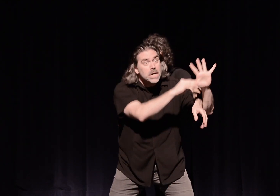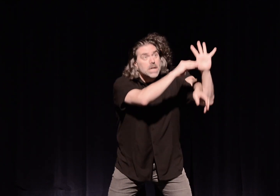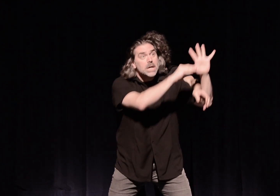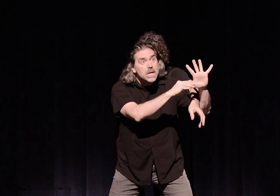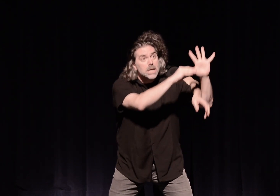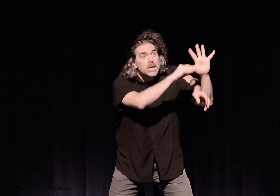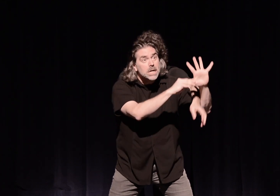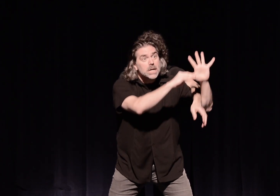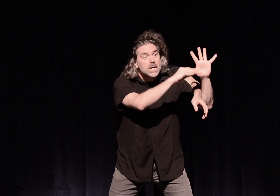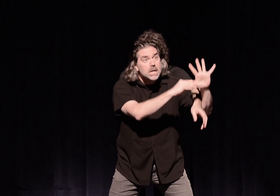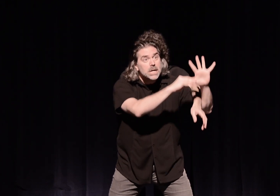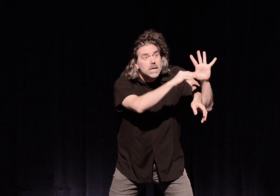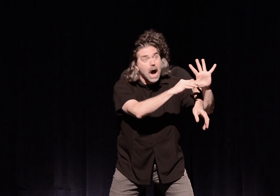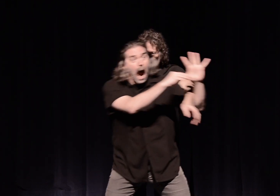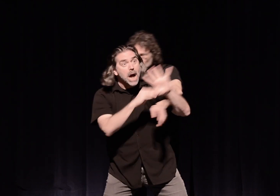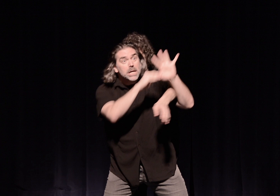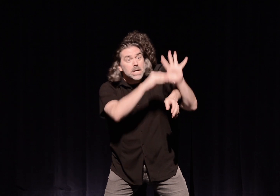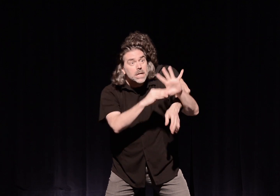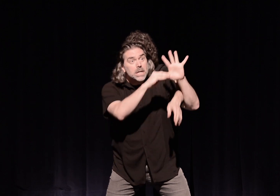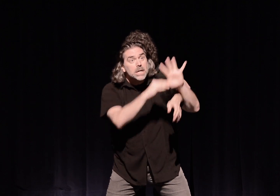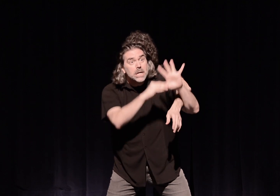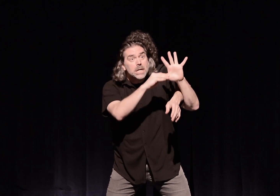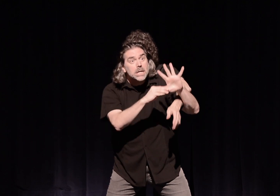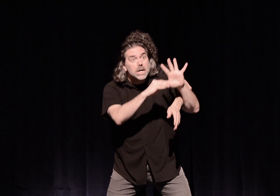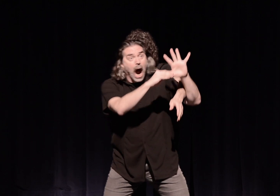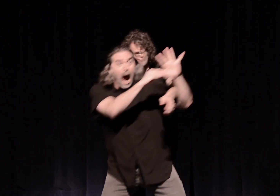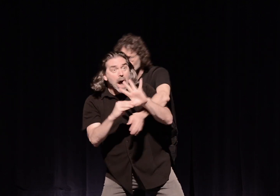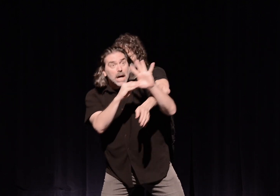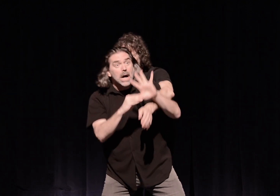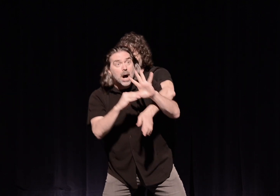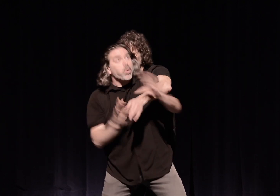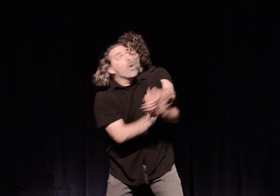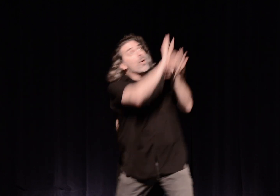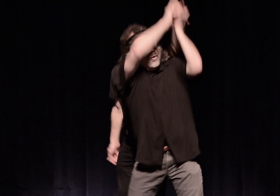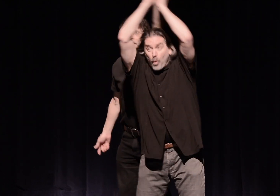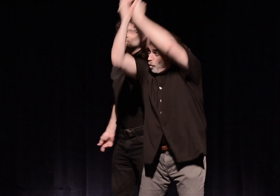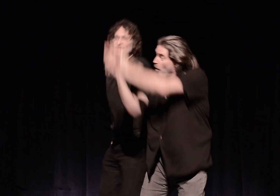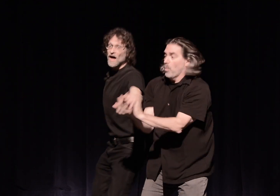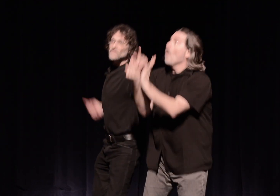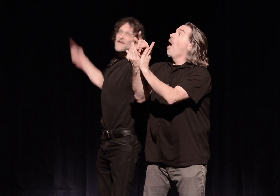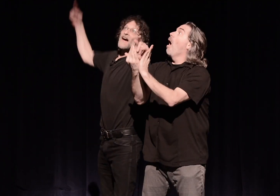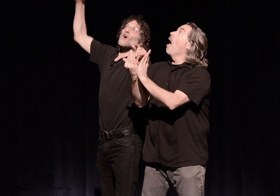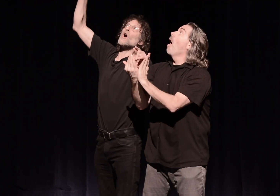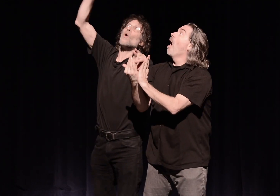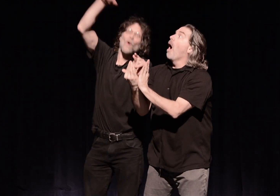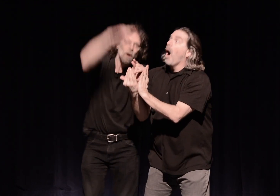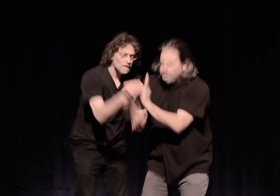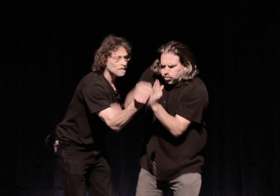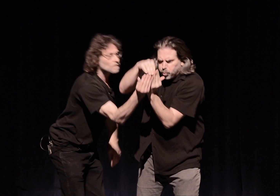Then gingerly comes back on the branches like a bow in self-arrow.